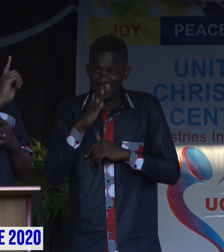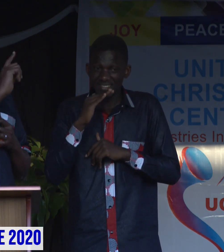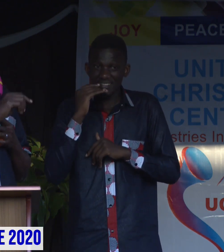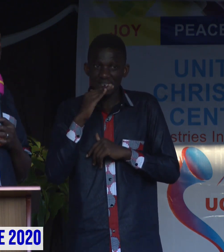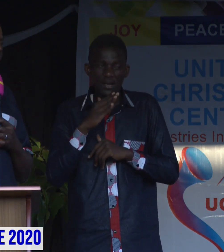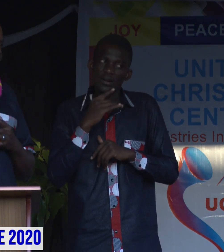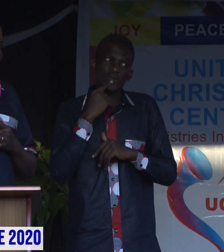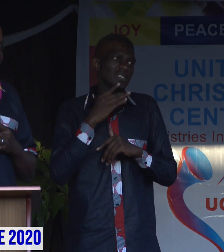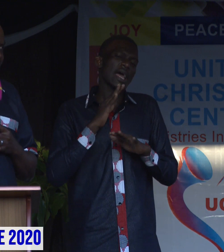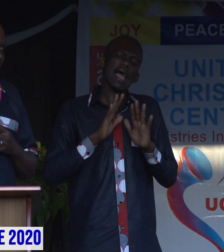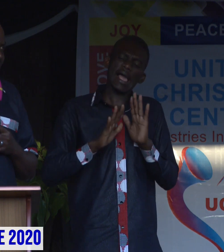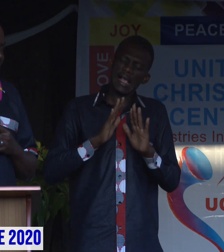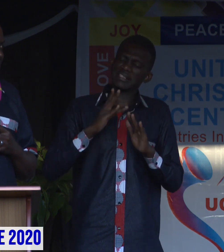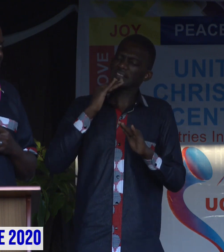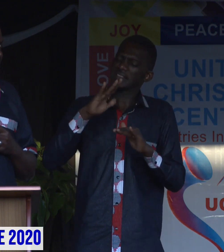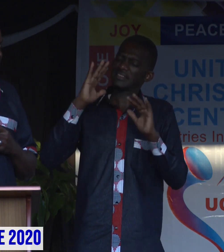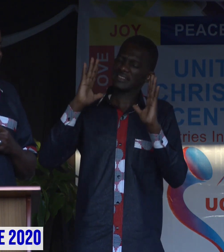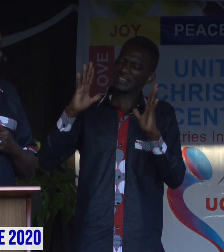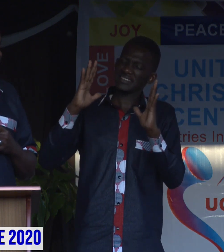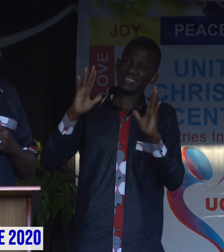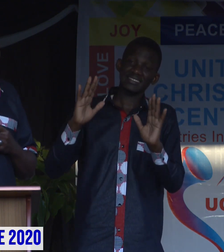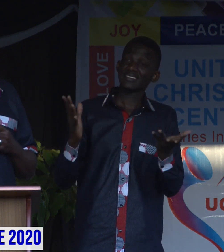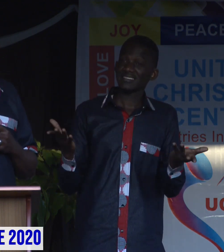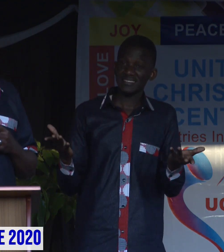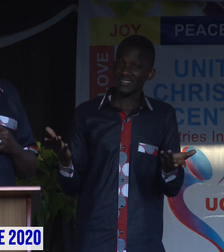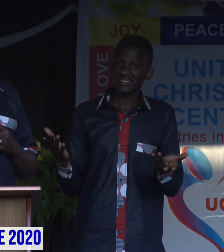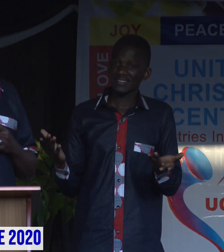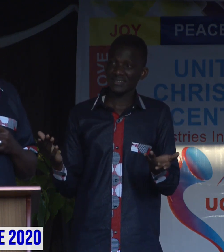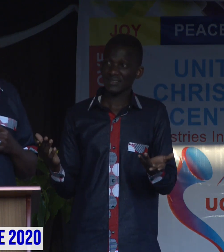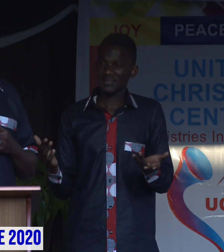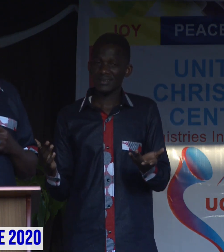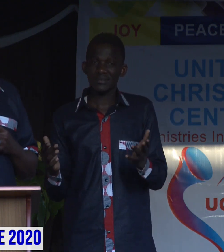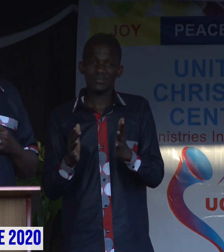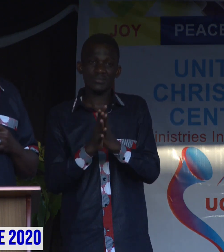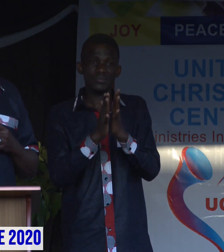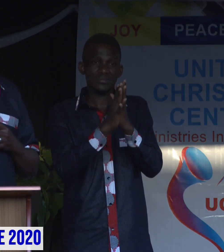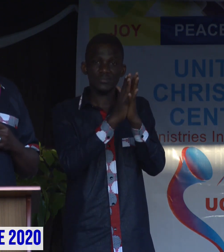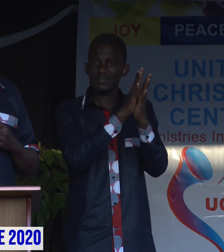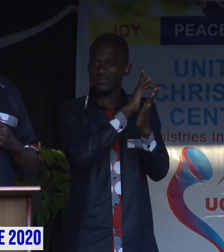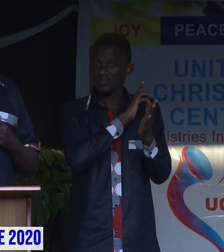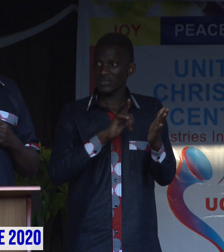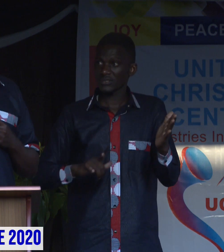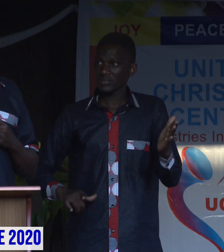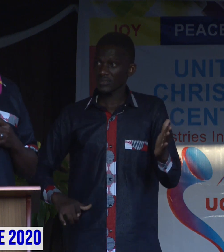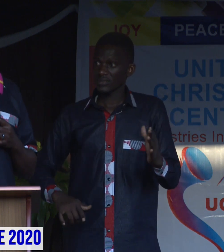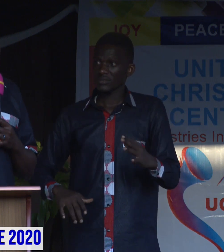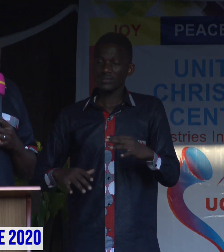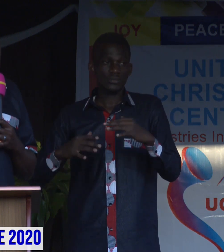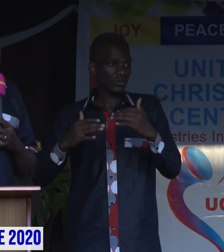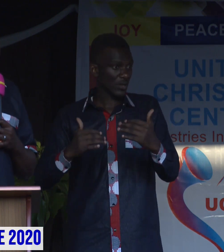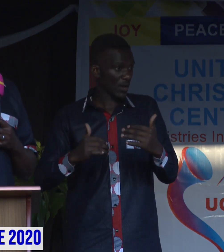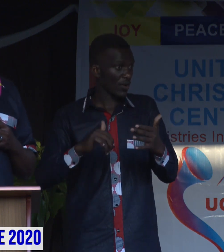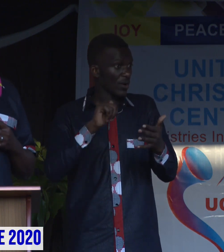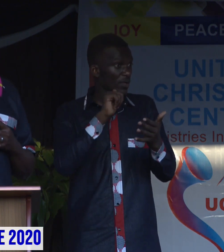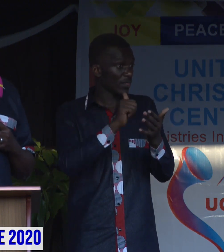wejjusa lwaki wampadde okwogera? You can regret why you have given me that opportunity. Praise the Lord. Mukama yebazibwe. So kwecho